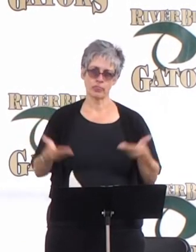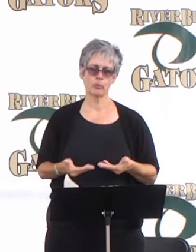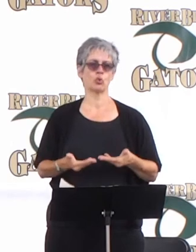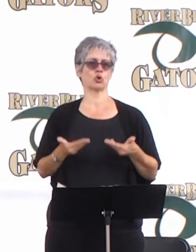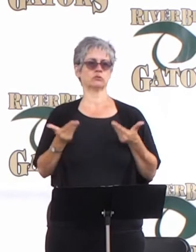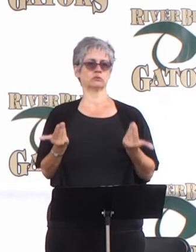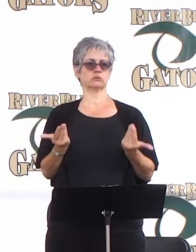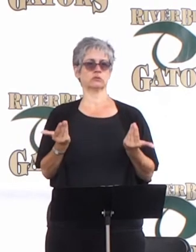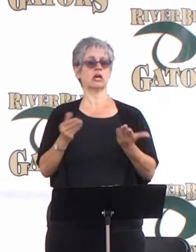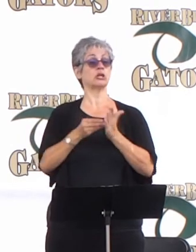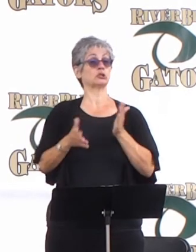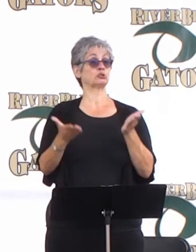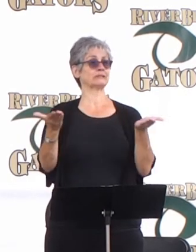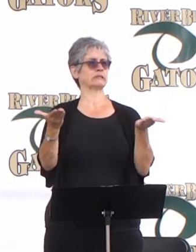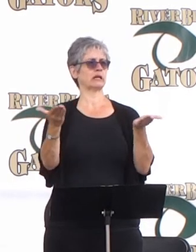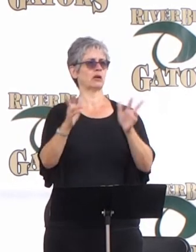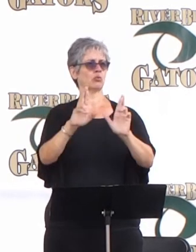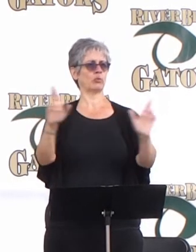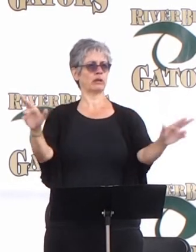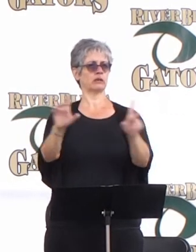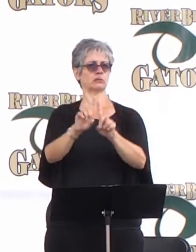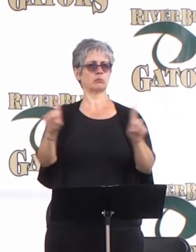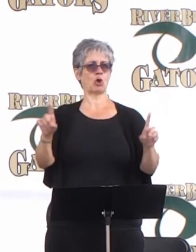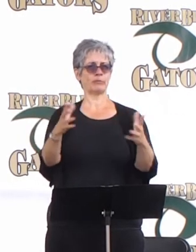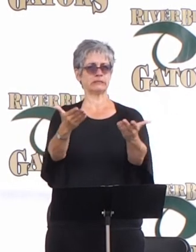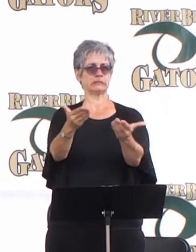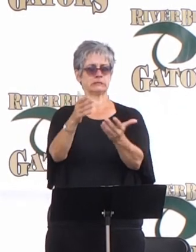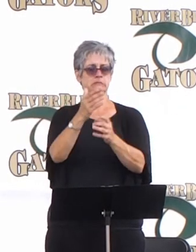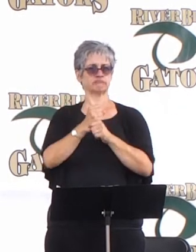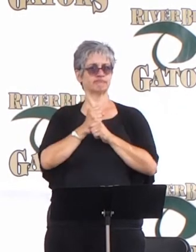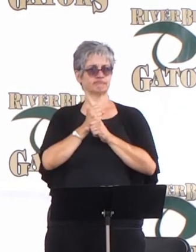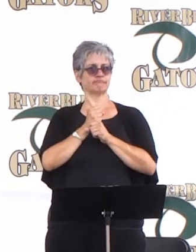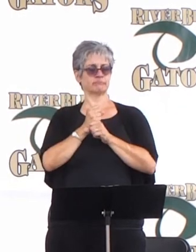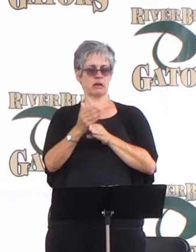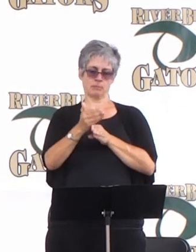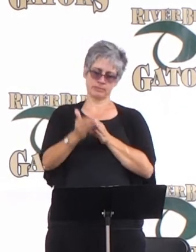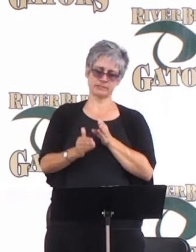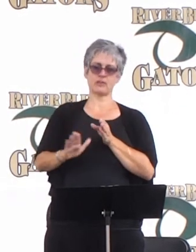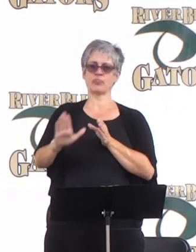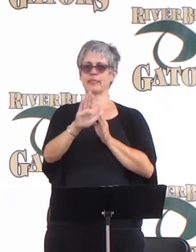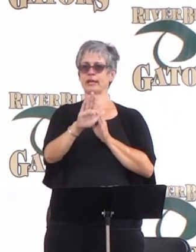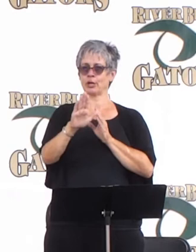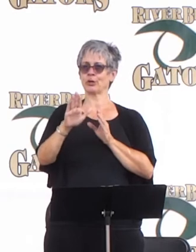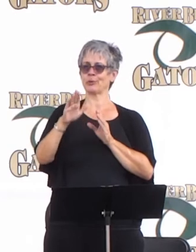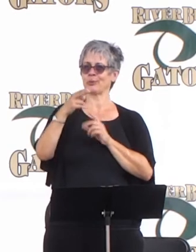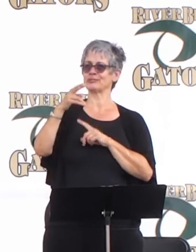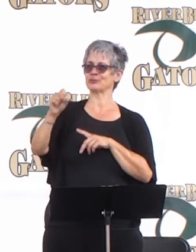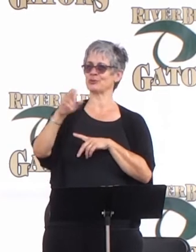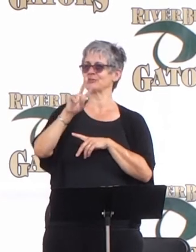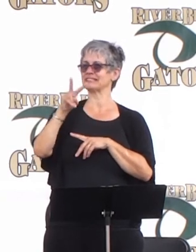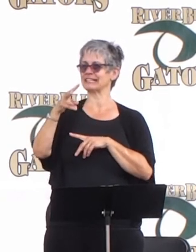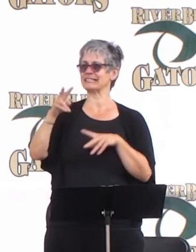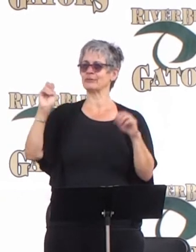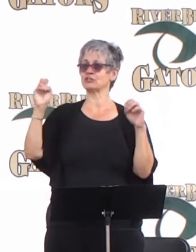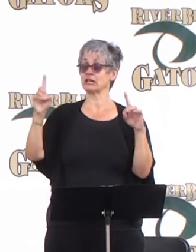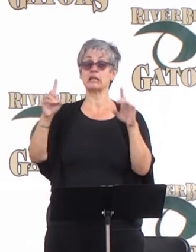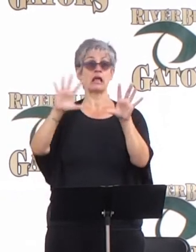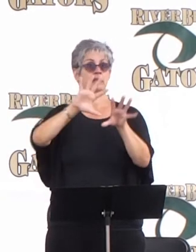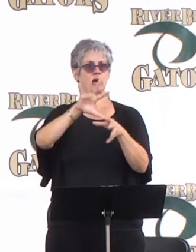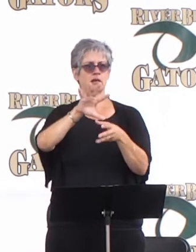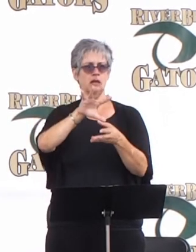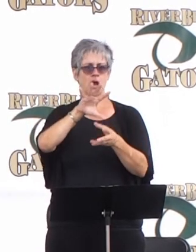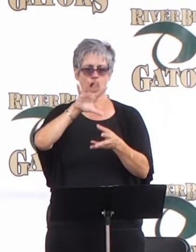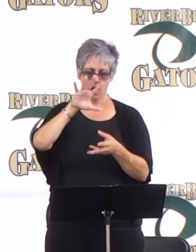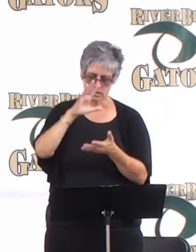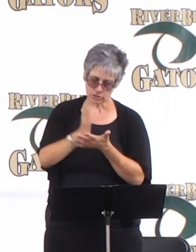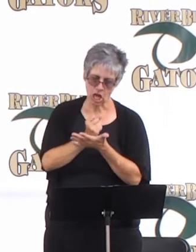you today, ready to receive their diplomas signifying the completion of their secondary education, have secured a class scholarship total as of this morning